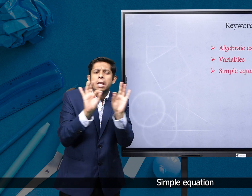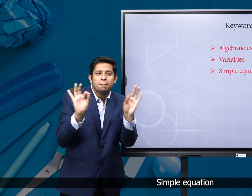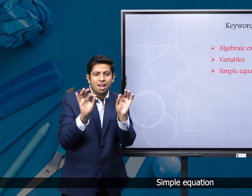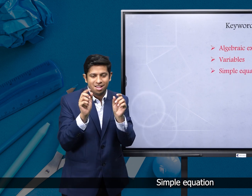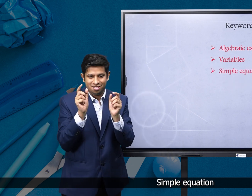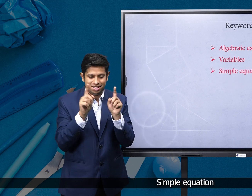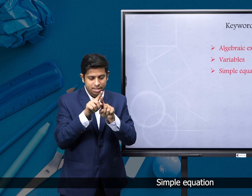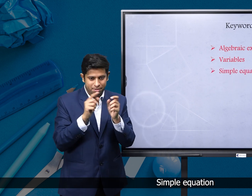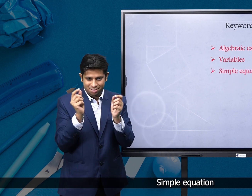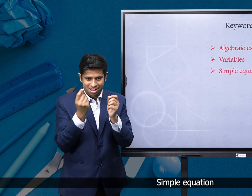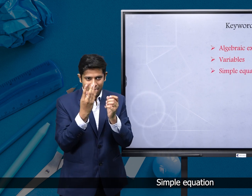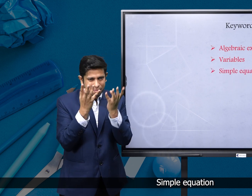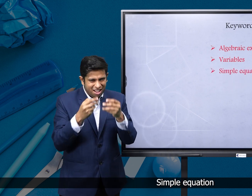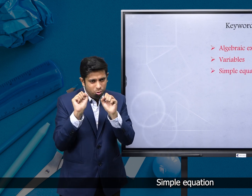simple equation,